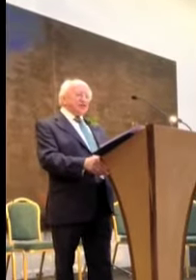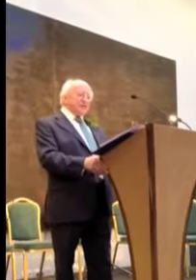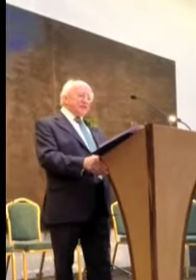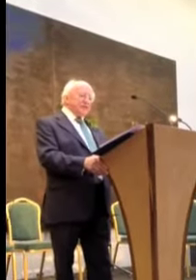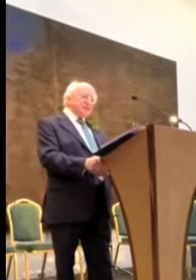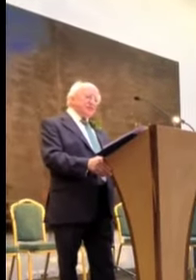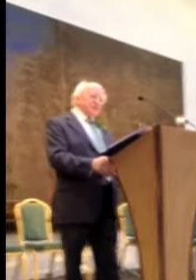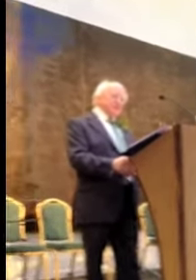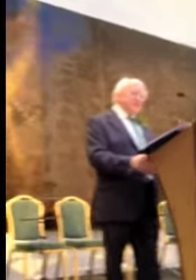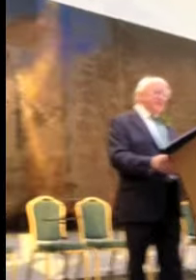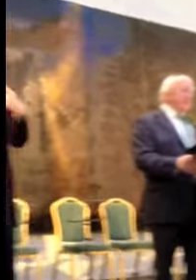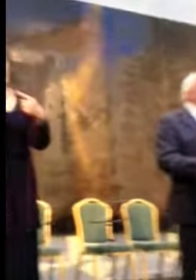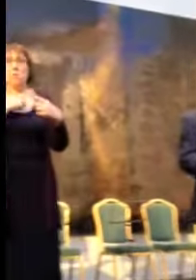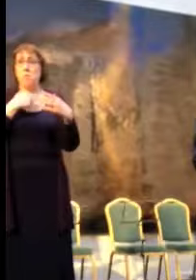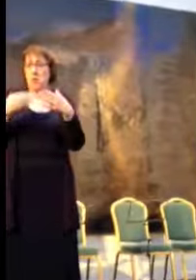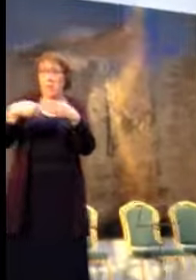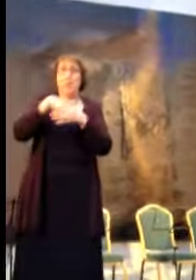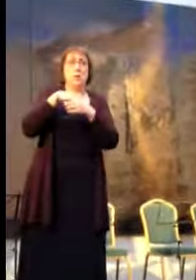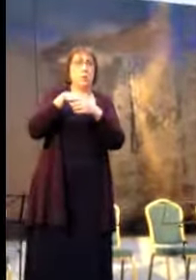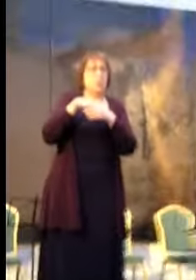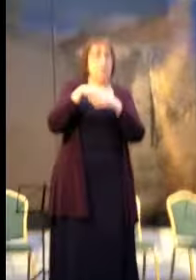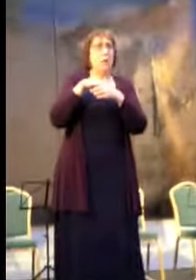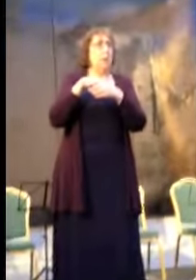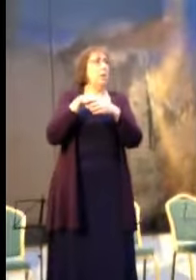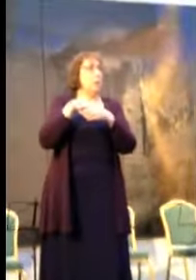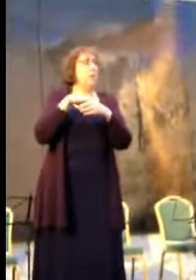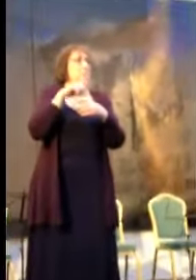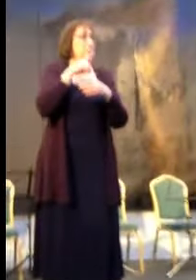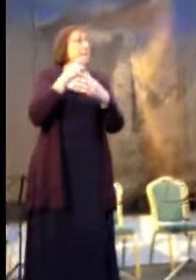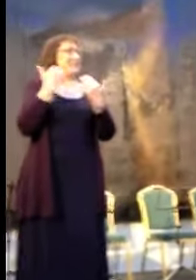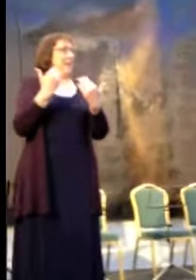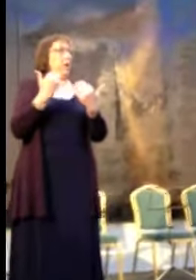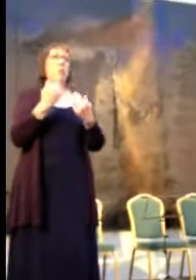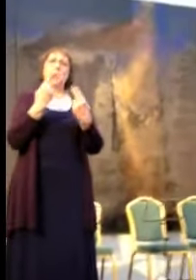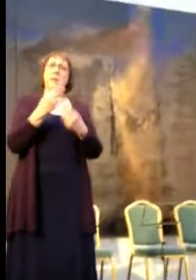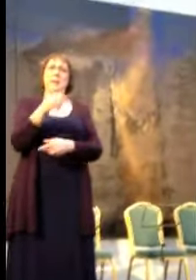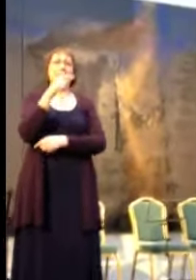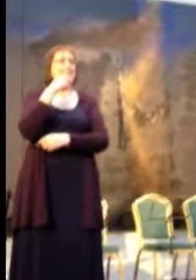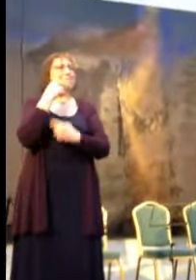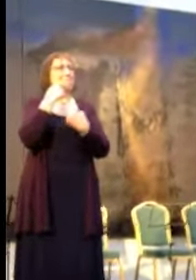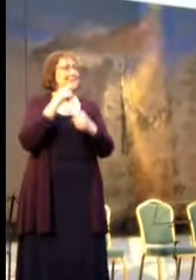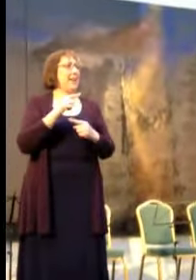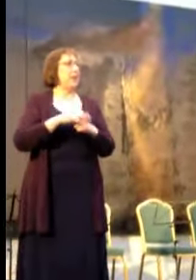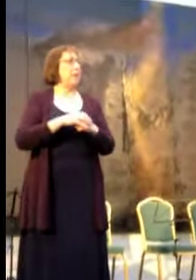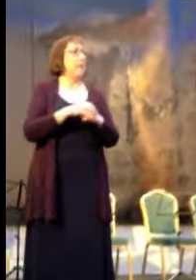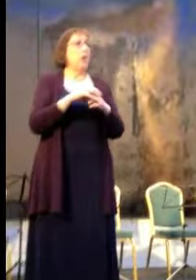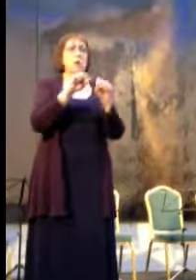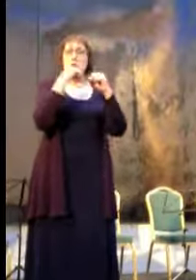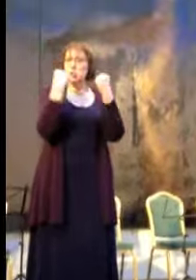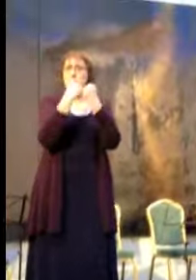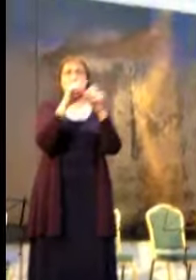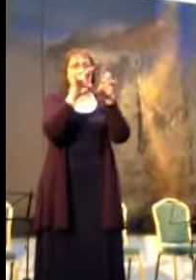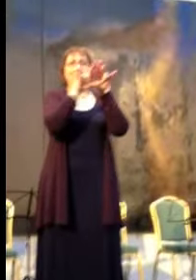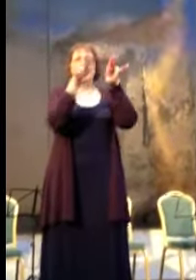to achieving real inclusive citizenship, and it is time we acknowledge straightforwardly that social inequality is